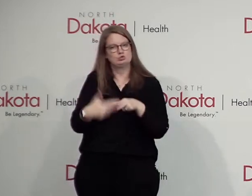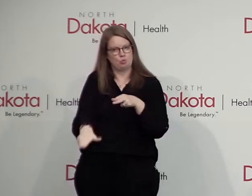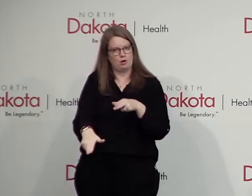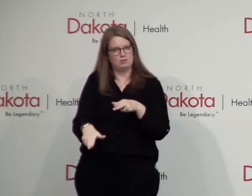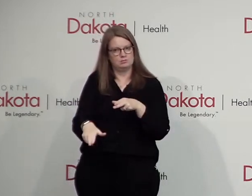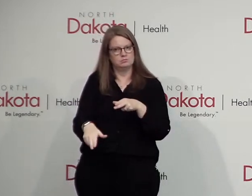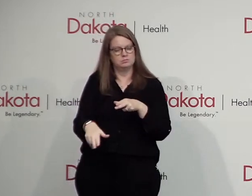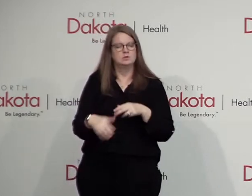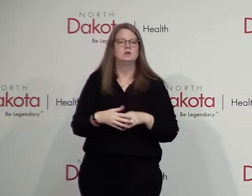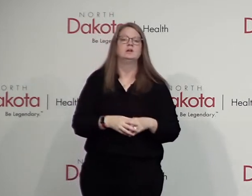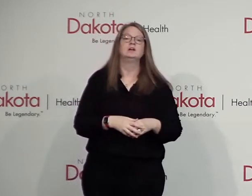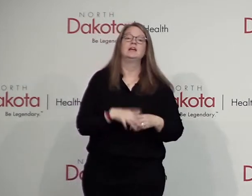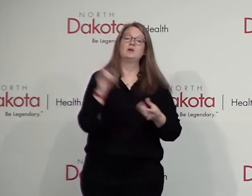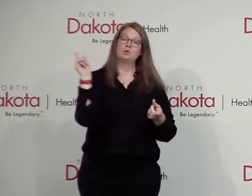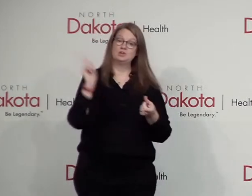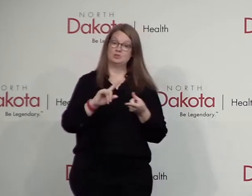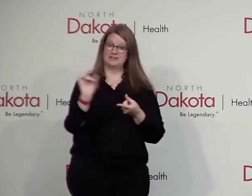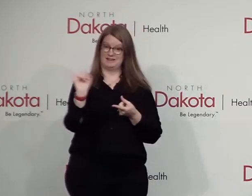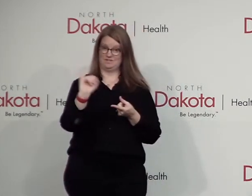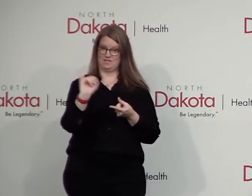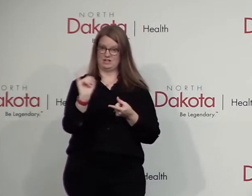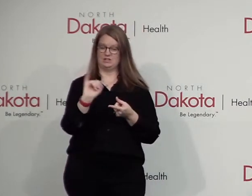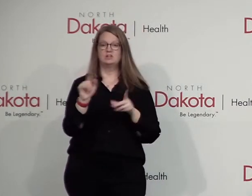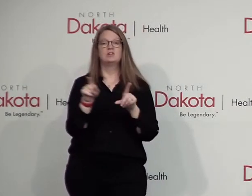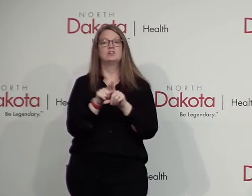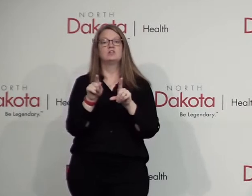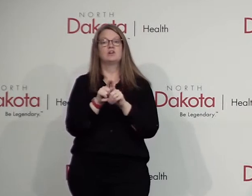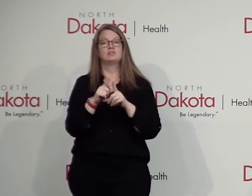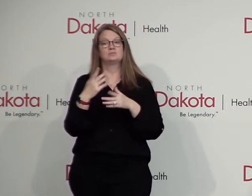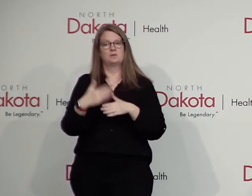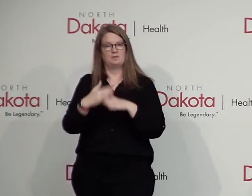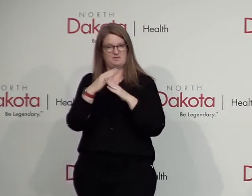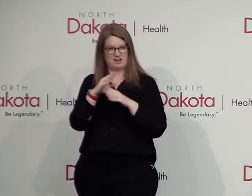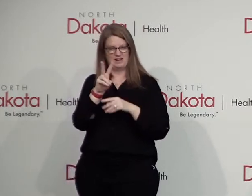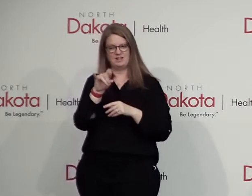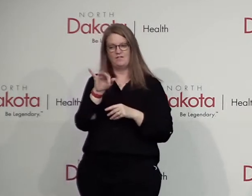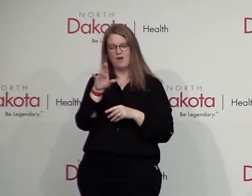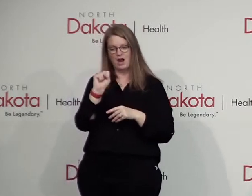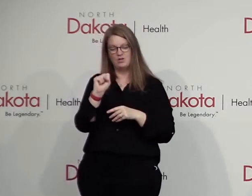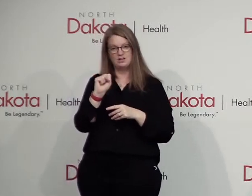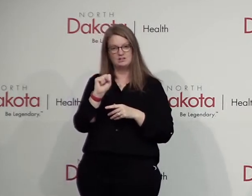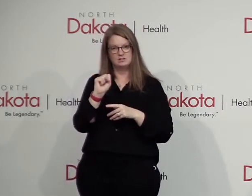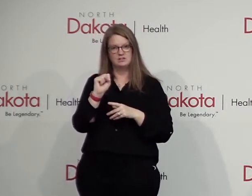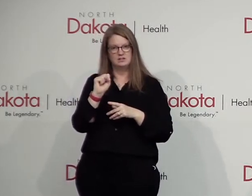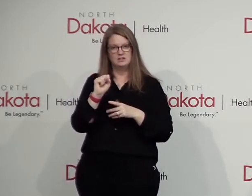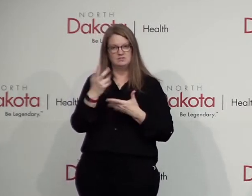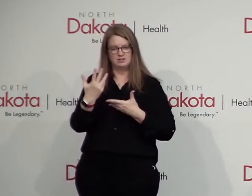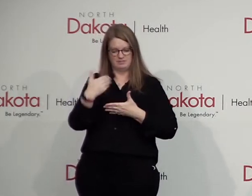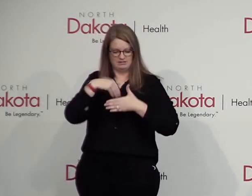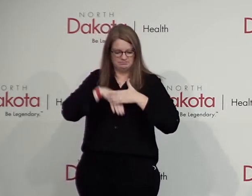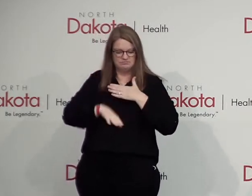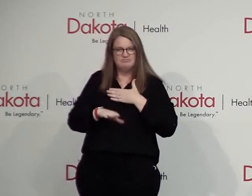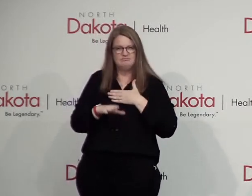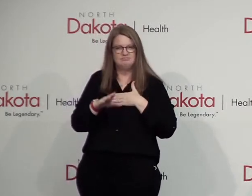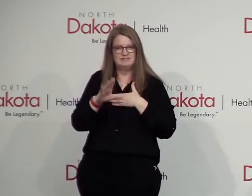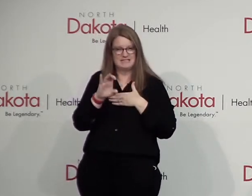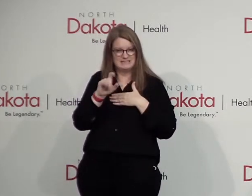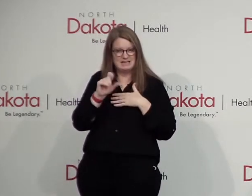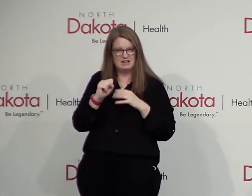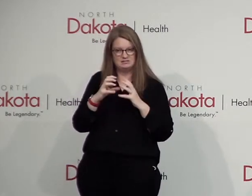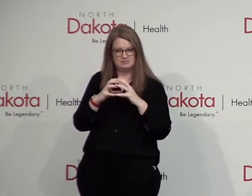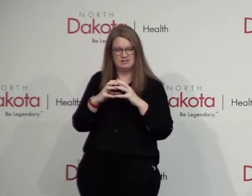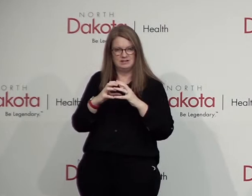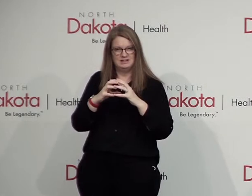vaccine reduces infections and clinical severity of disease by preventing the virus from entering and damaging cells, especially those